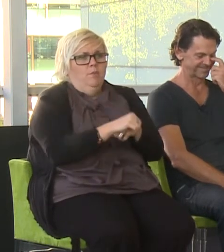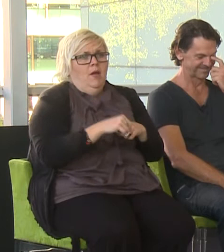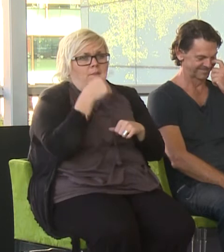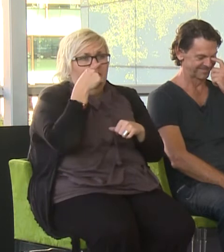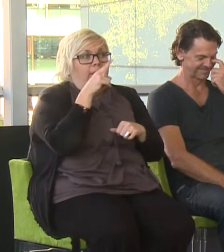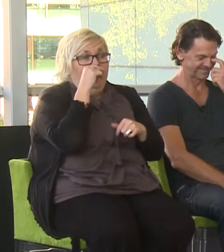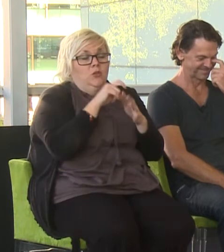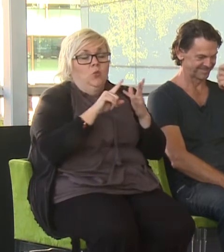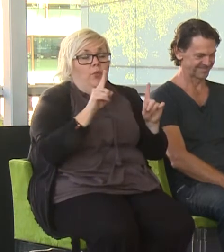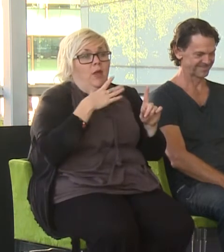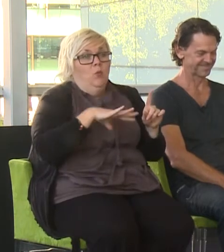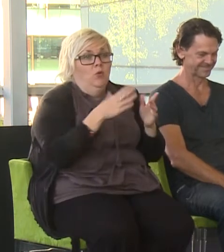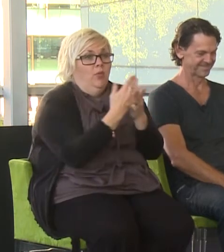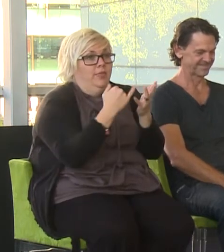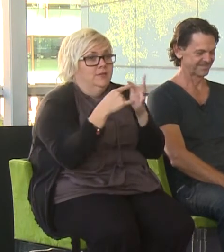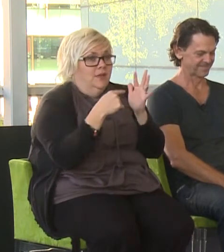set.